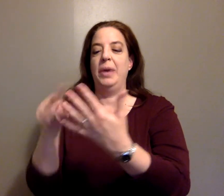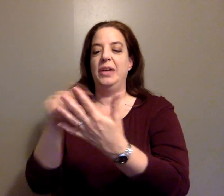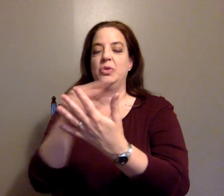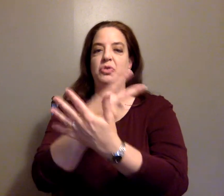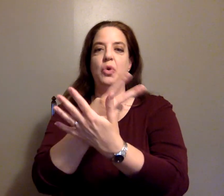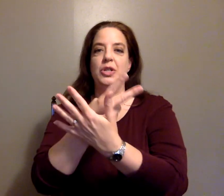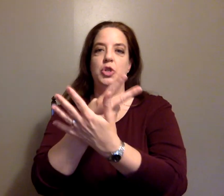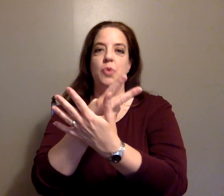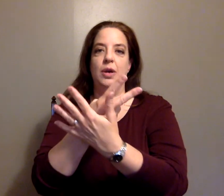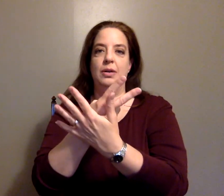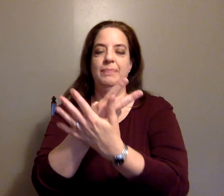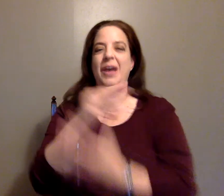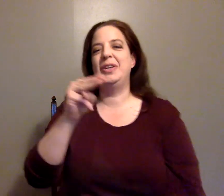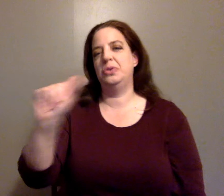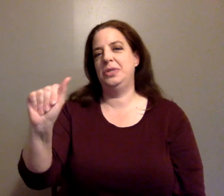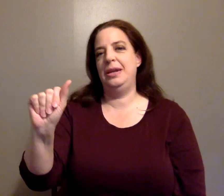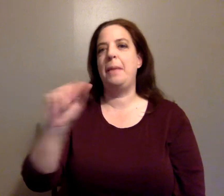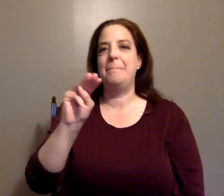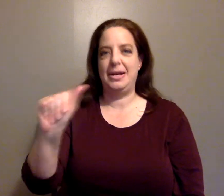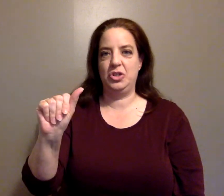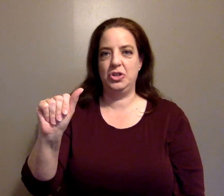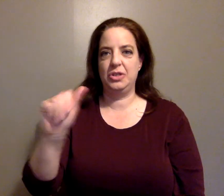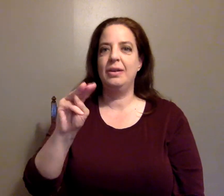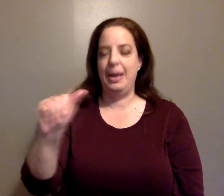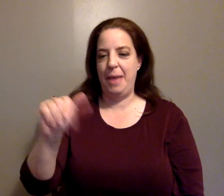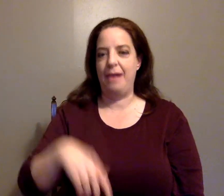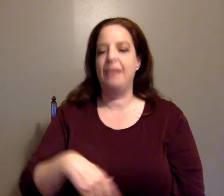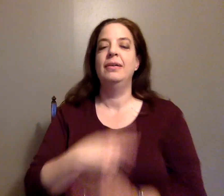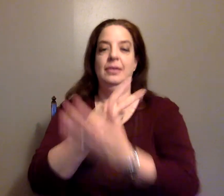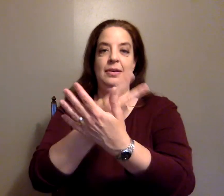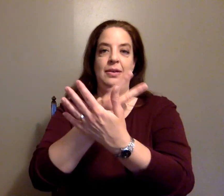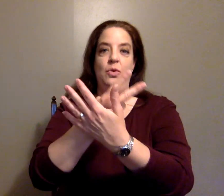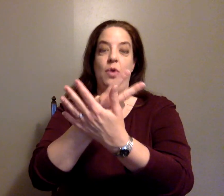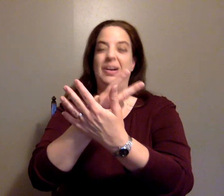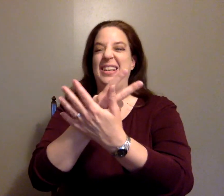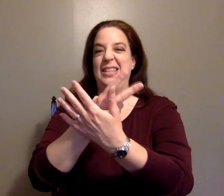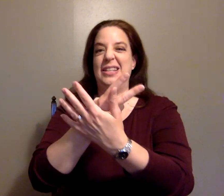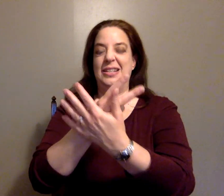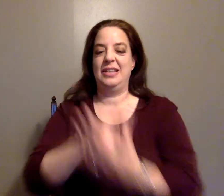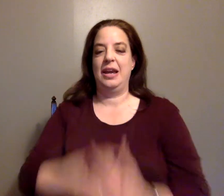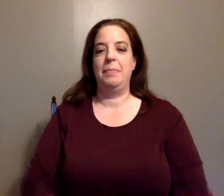so it's 4 and 2 more. I've also seen masters, MA, or like I said, I tend to sign